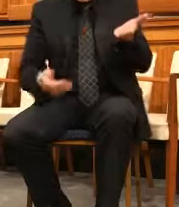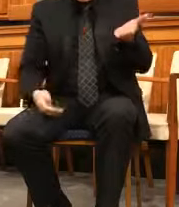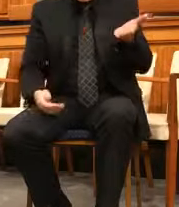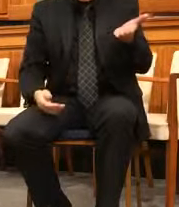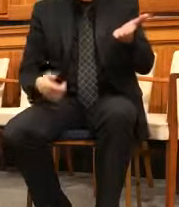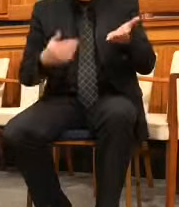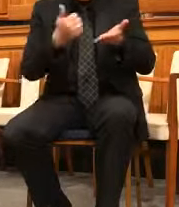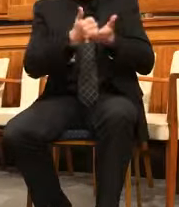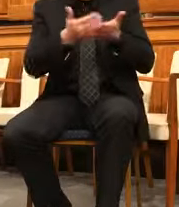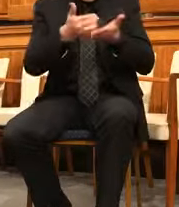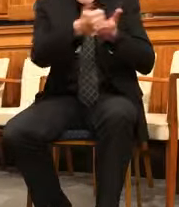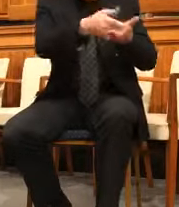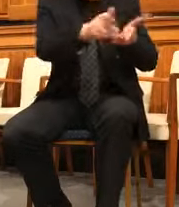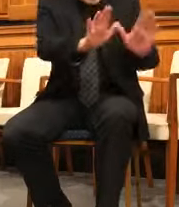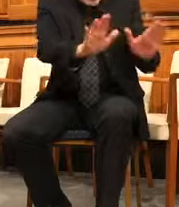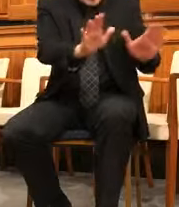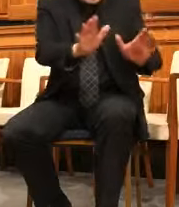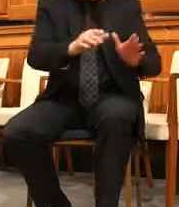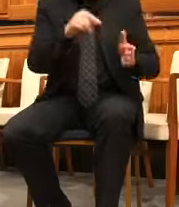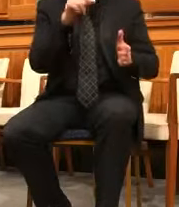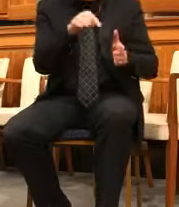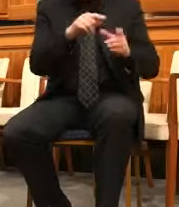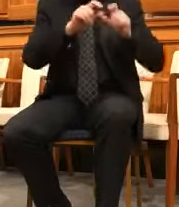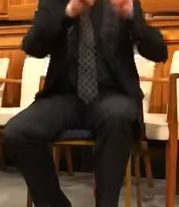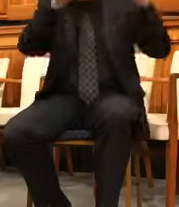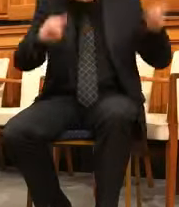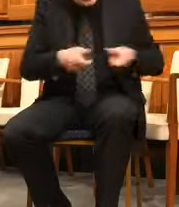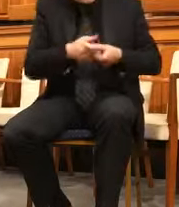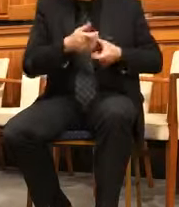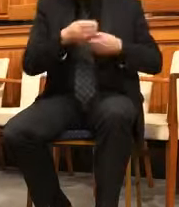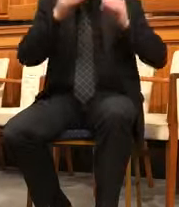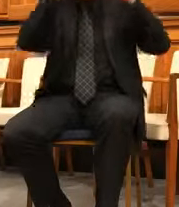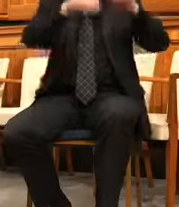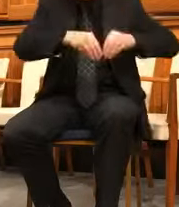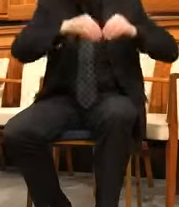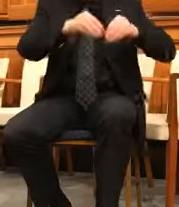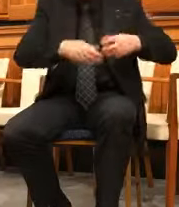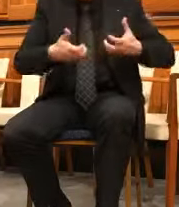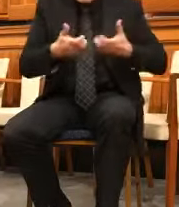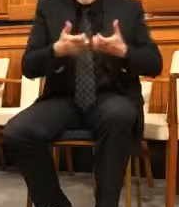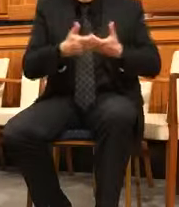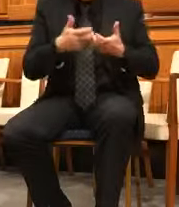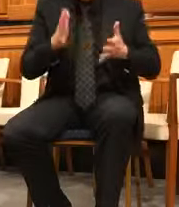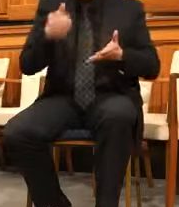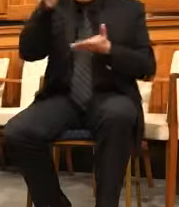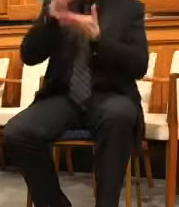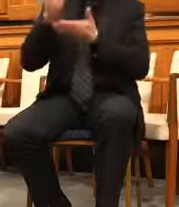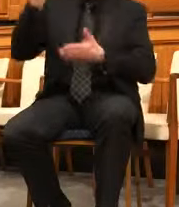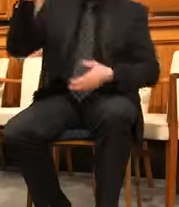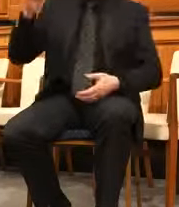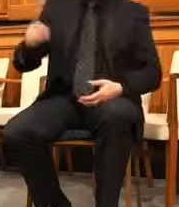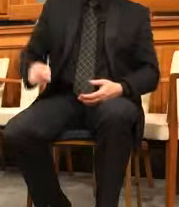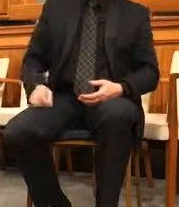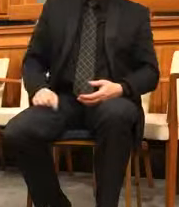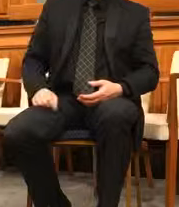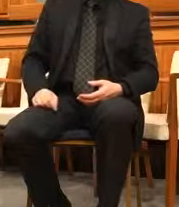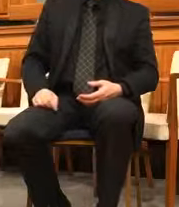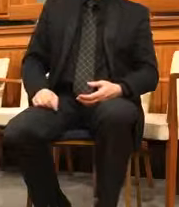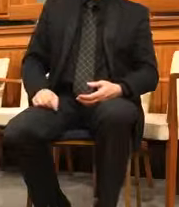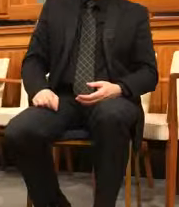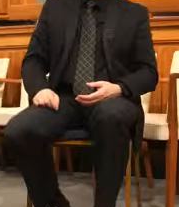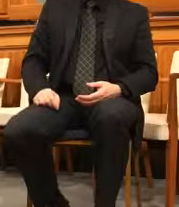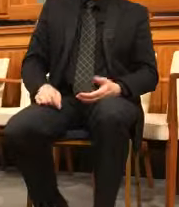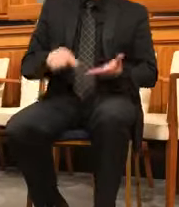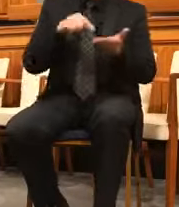must be an atonement. There must be a representative. Someone must take the punishment for your